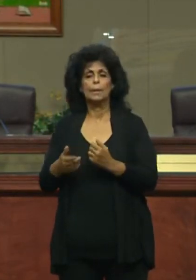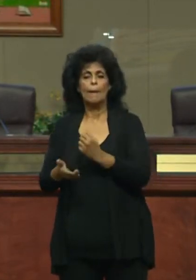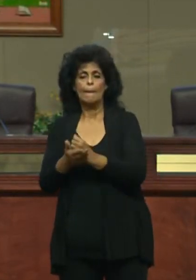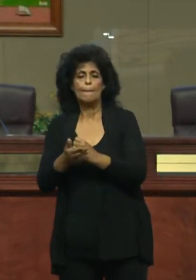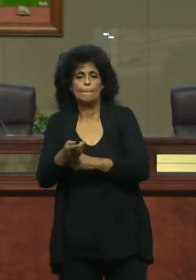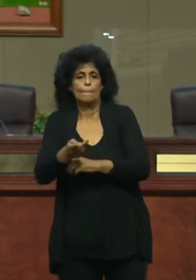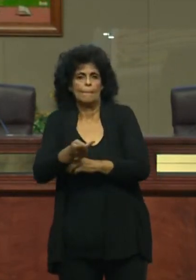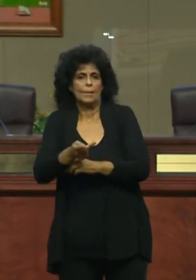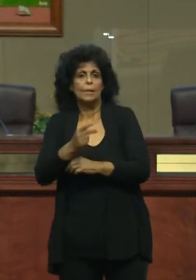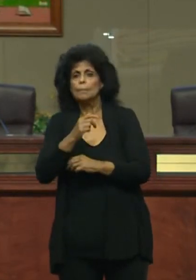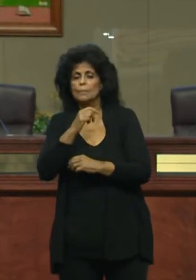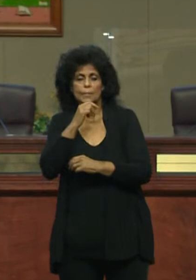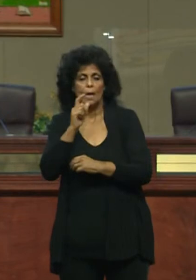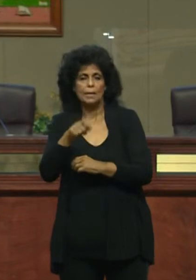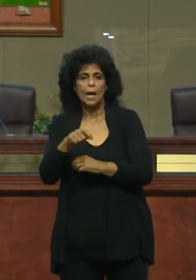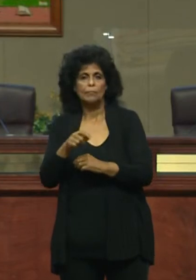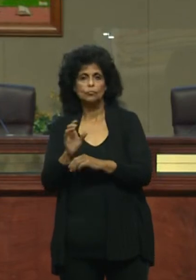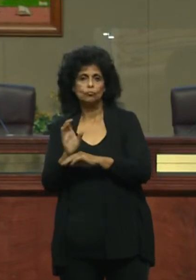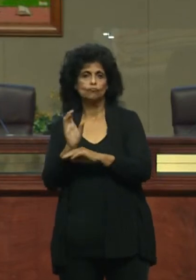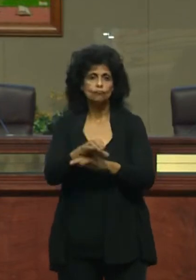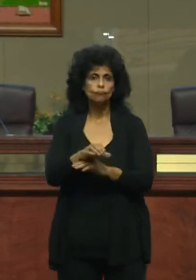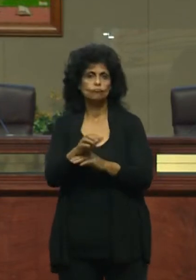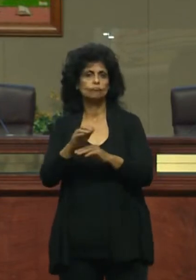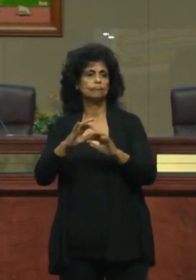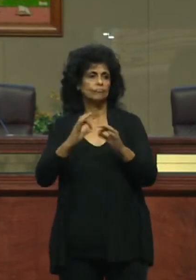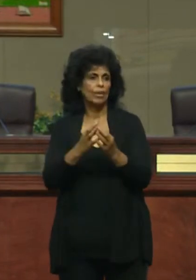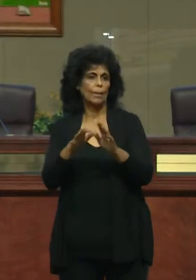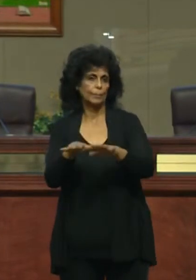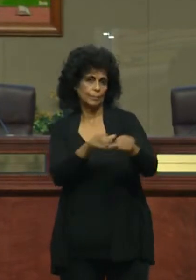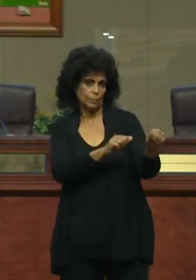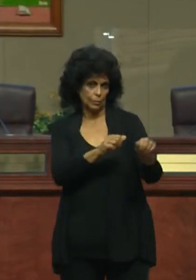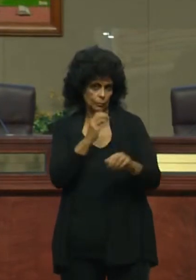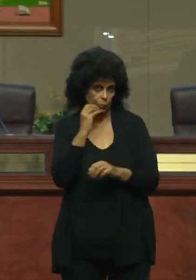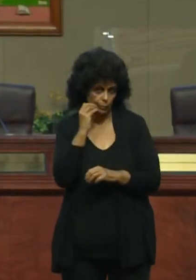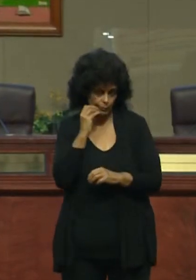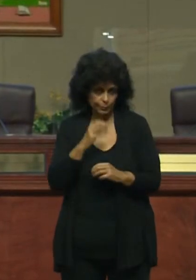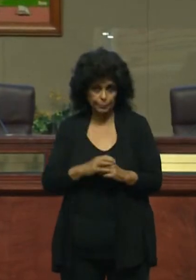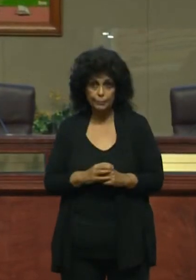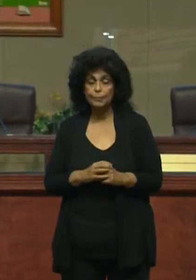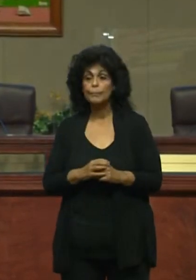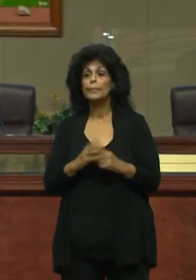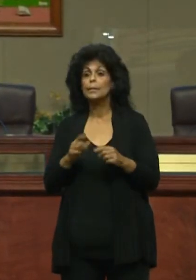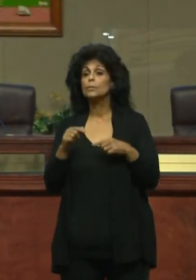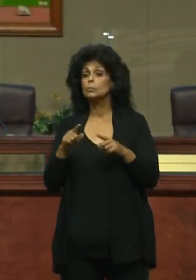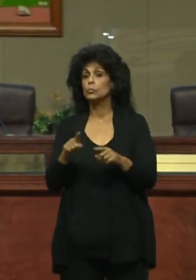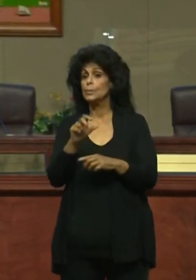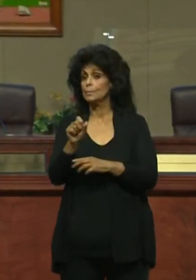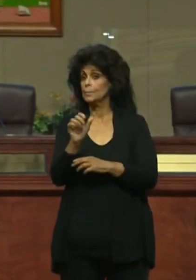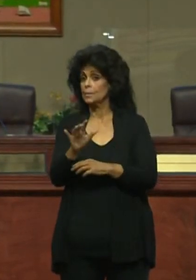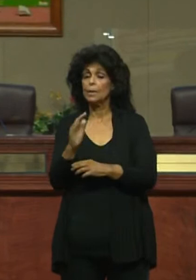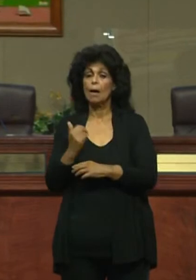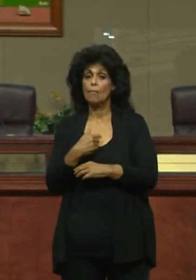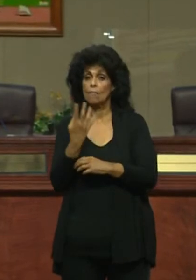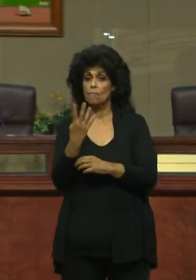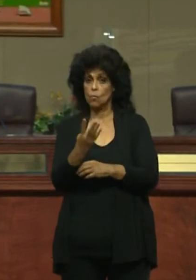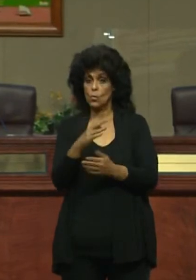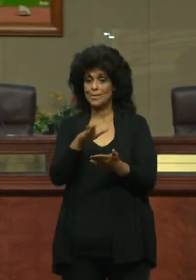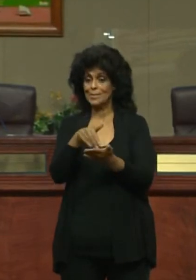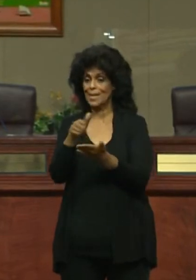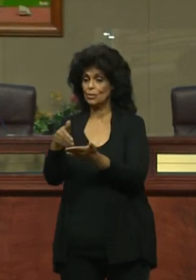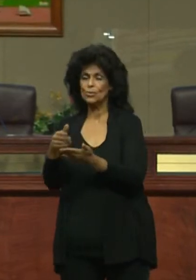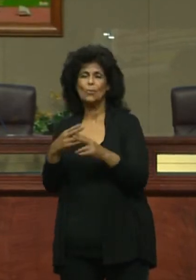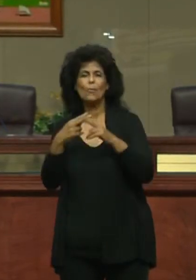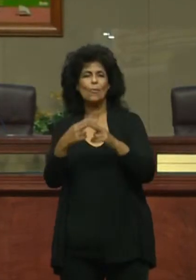proceedings. Over the last weekend, our 4 recreation centers, also known as Magic